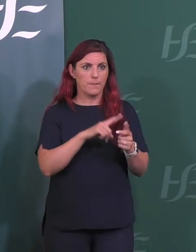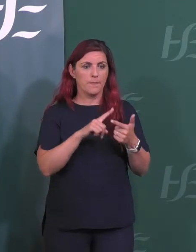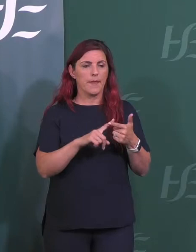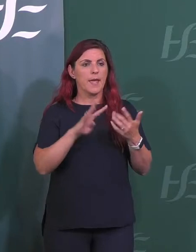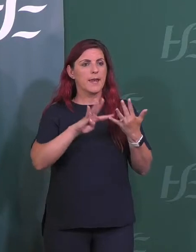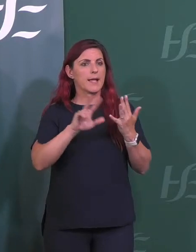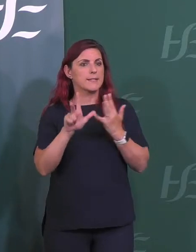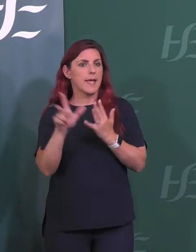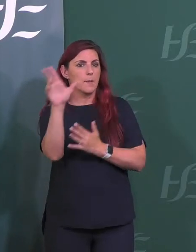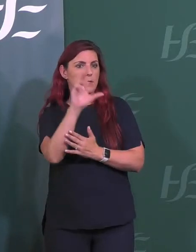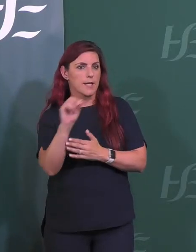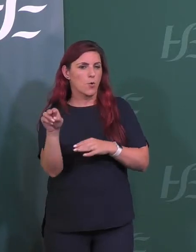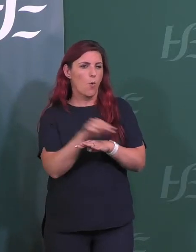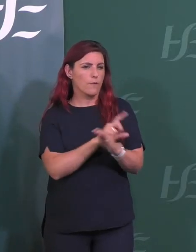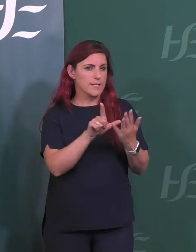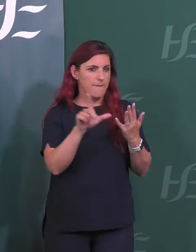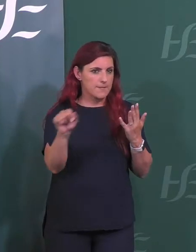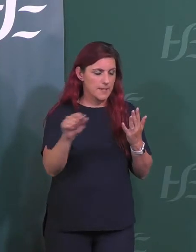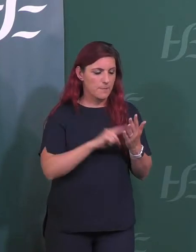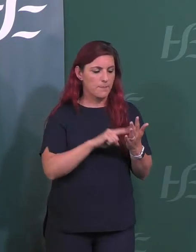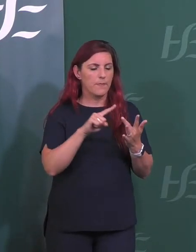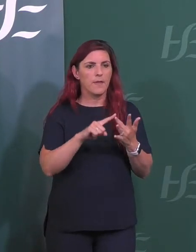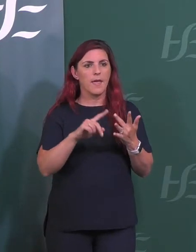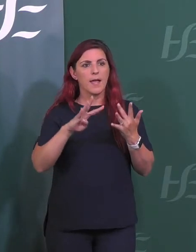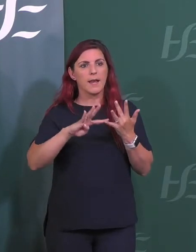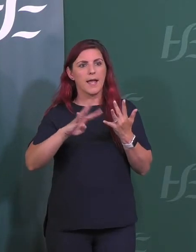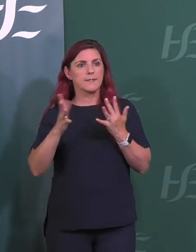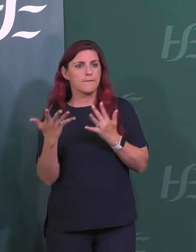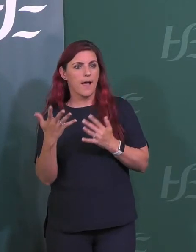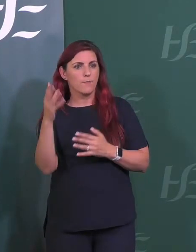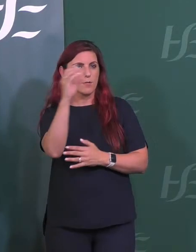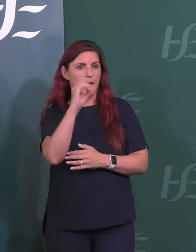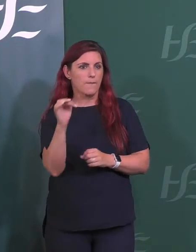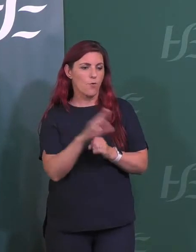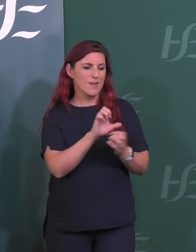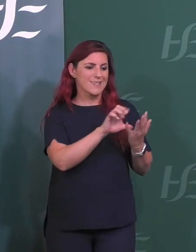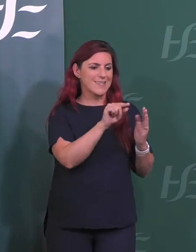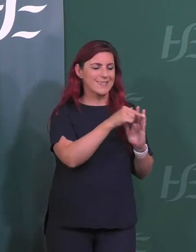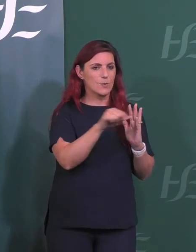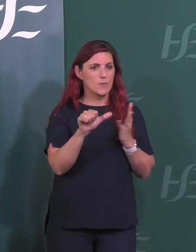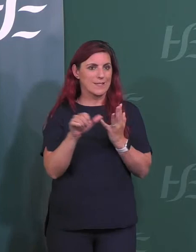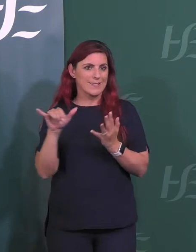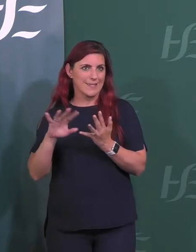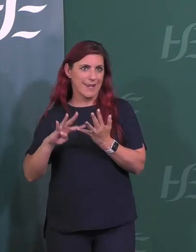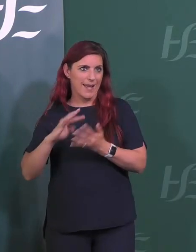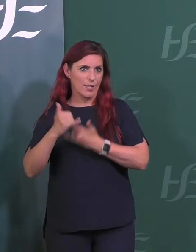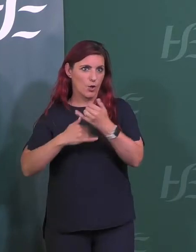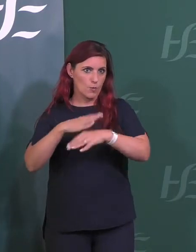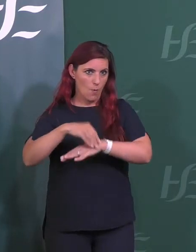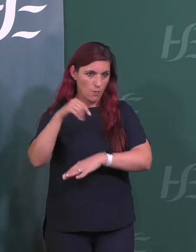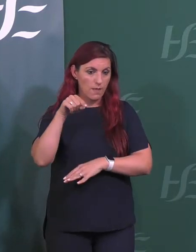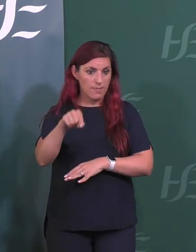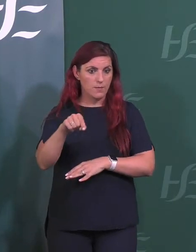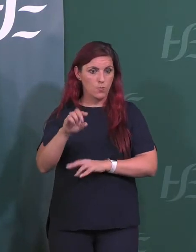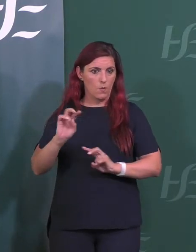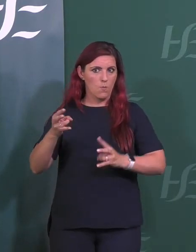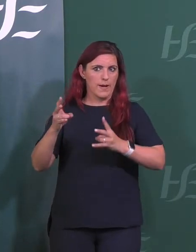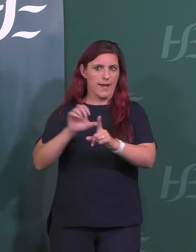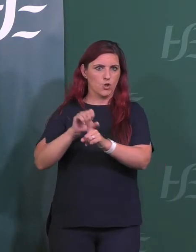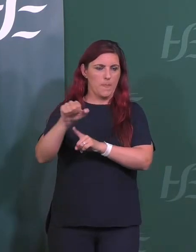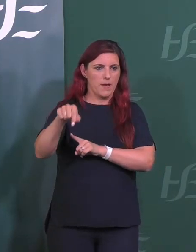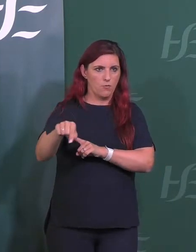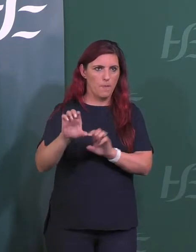plus, 70s, 79s, 95% for the 60s, 69s, which you'll have seen has come up dramatically in the past week or